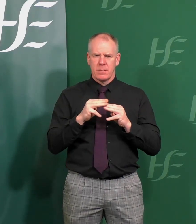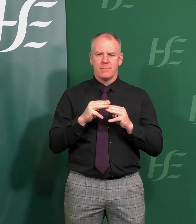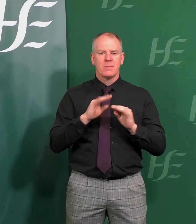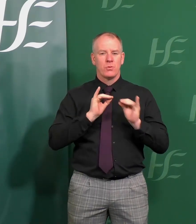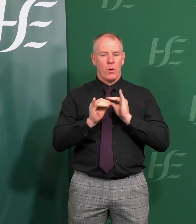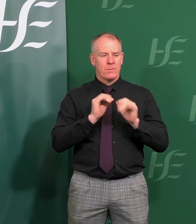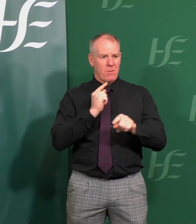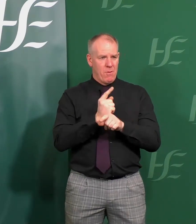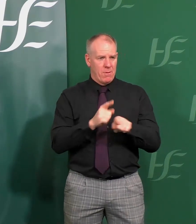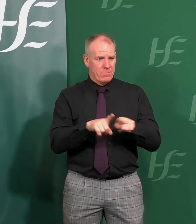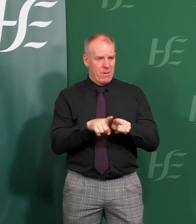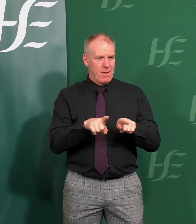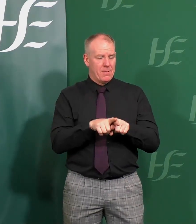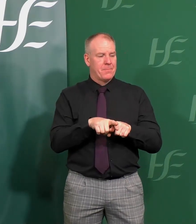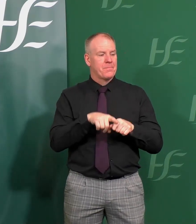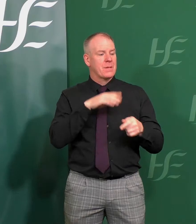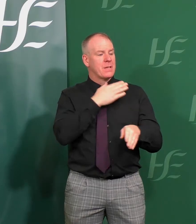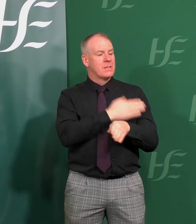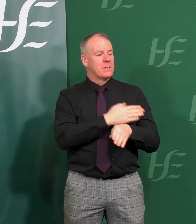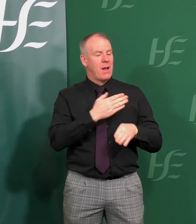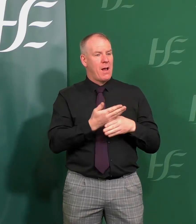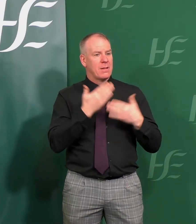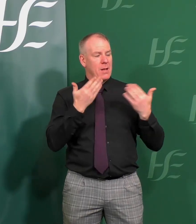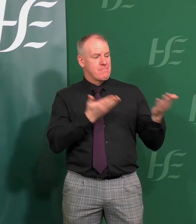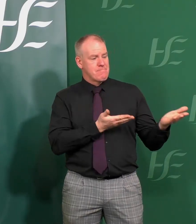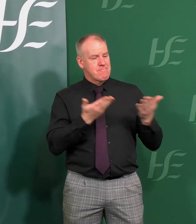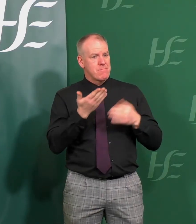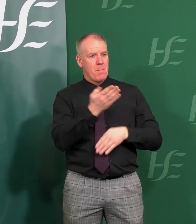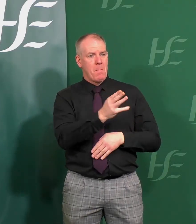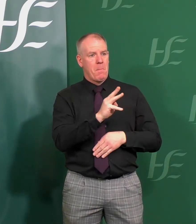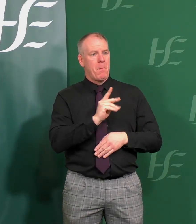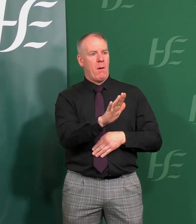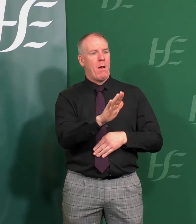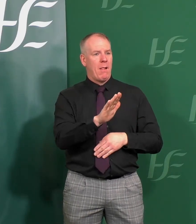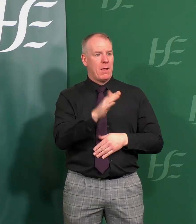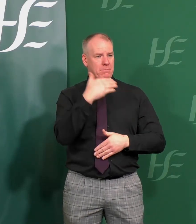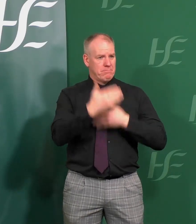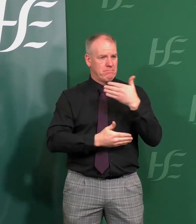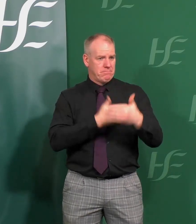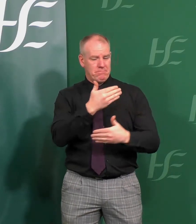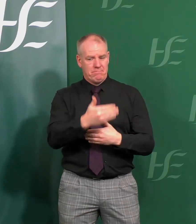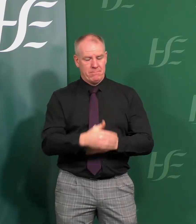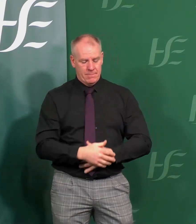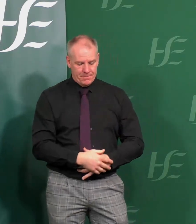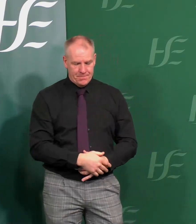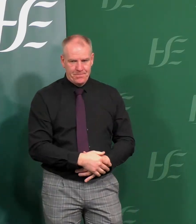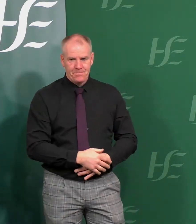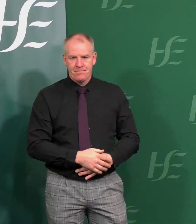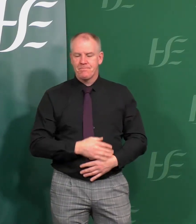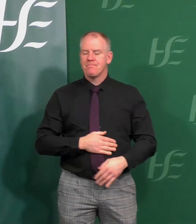interpreters. And I might begin by asking Paul to address you.